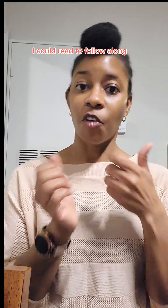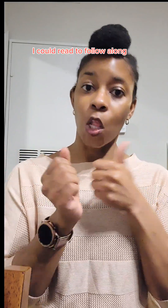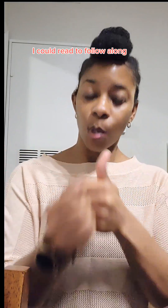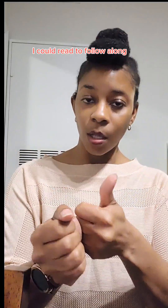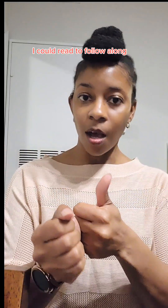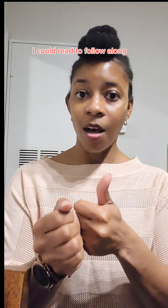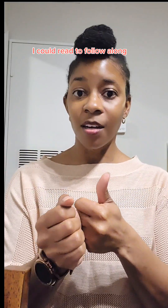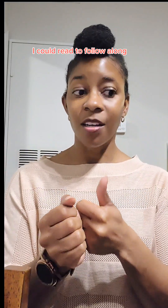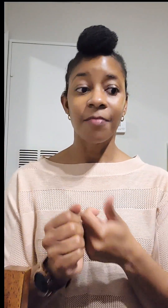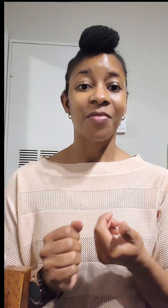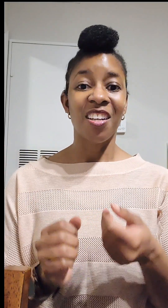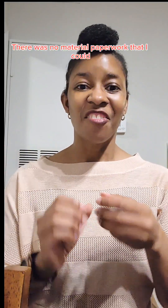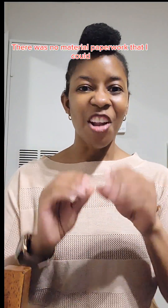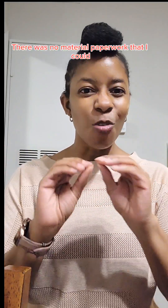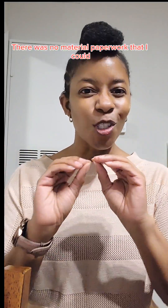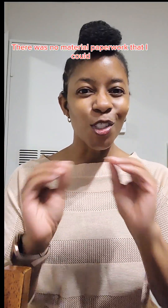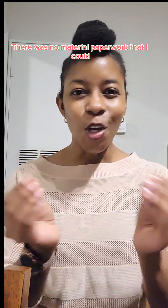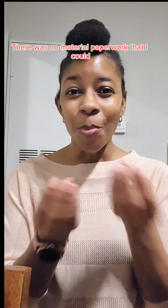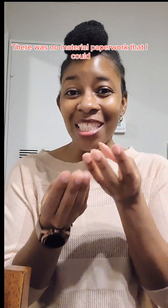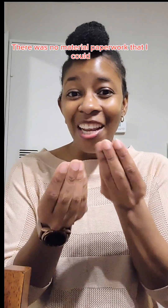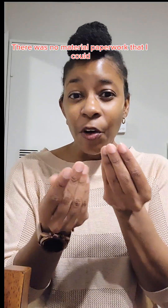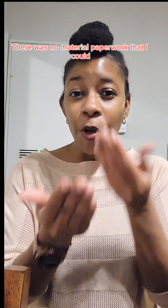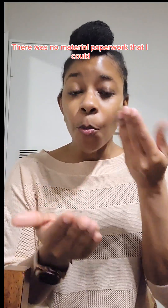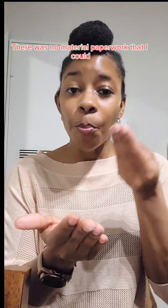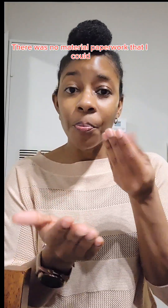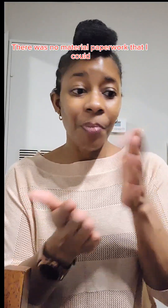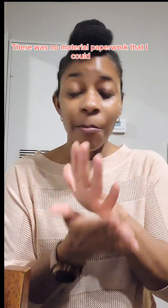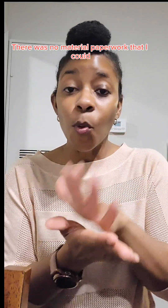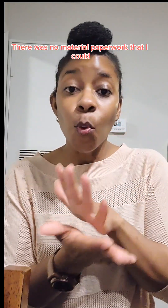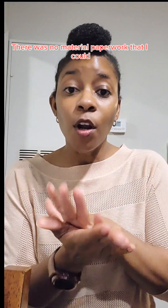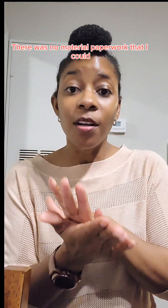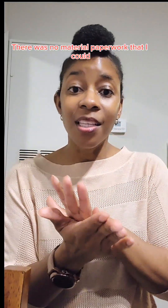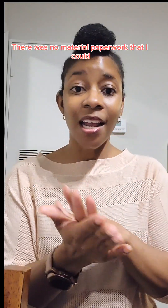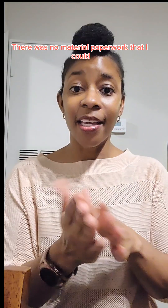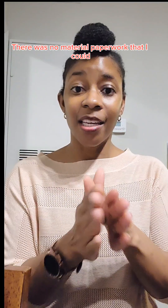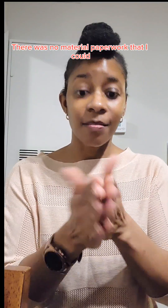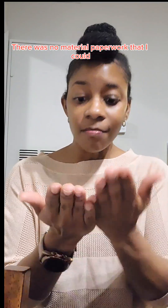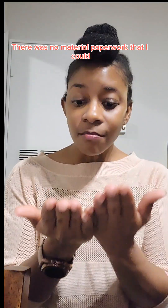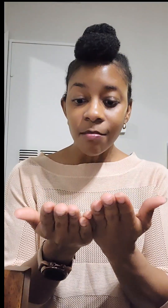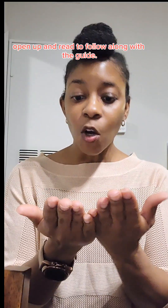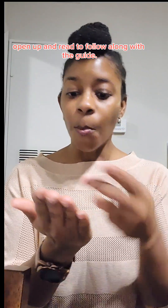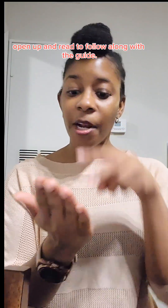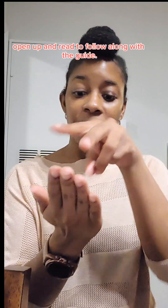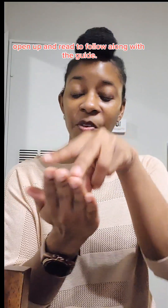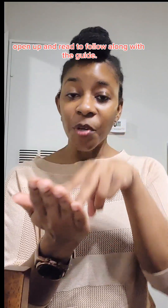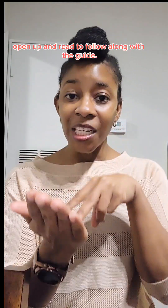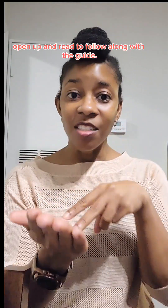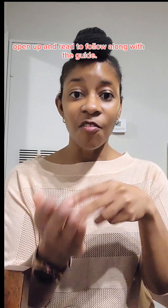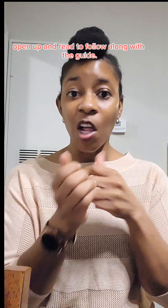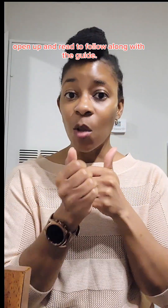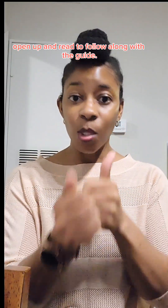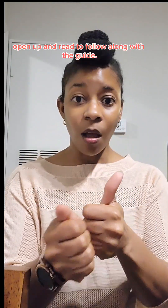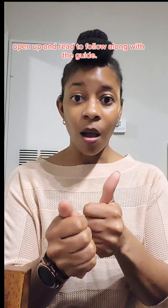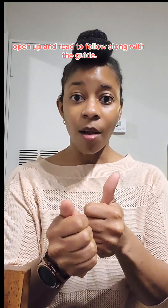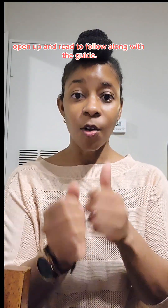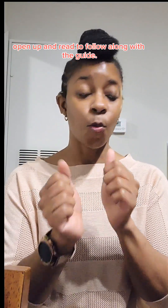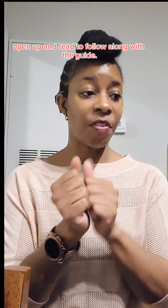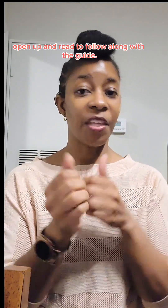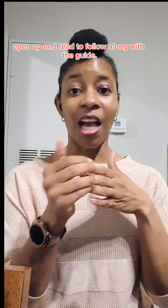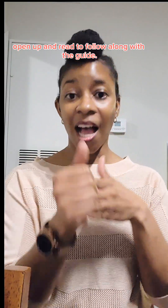follow along. There was no material paperwork that I could open up and read to follow along with the